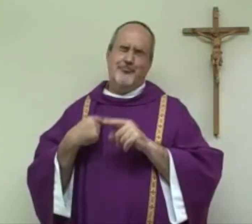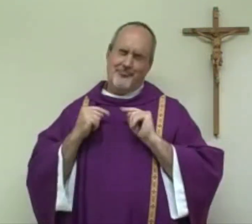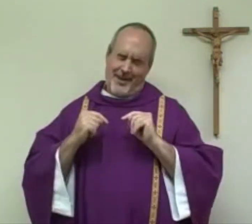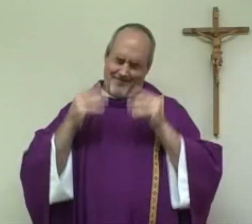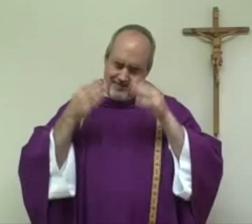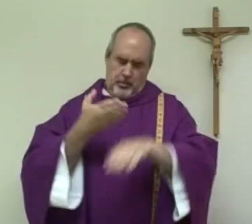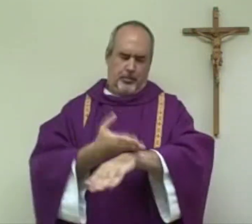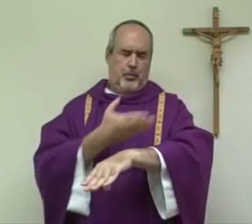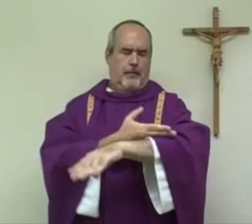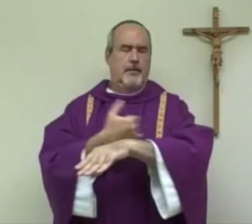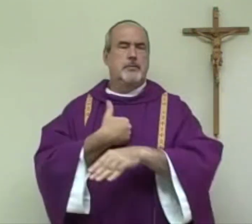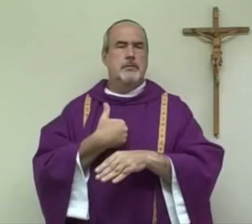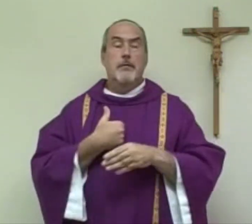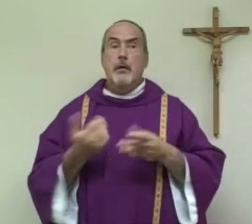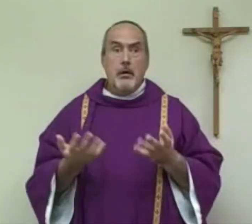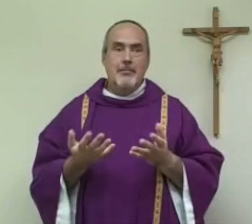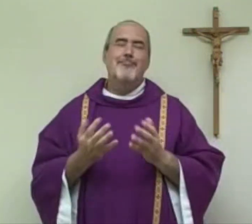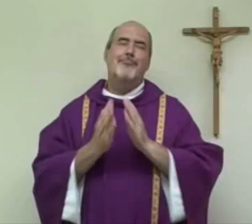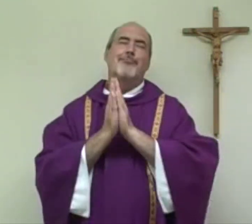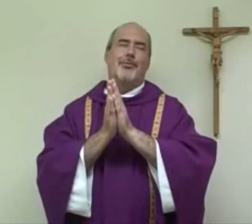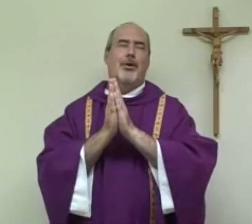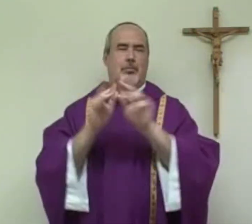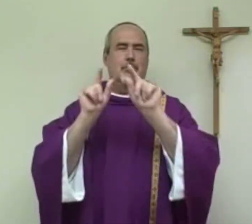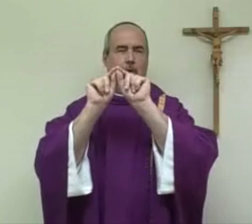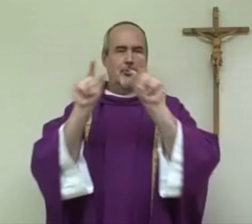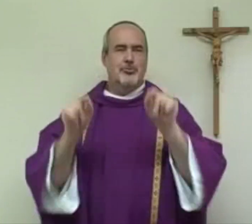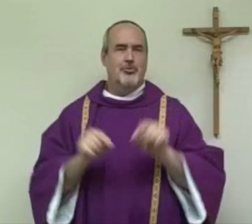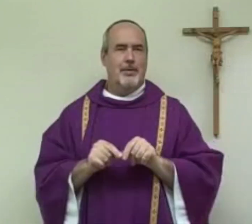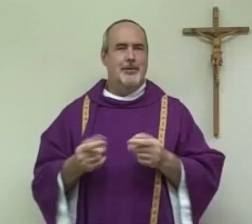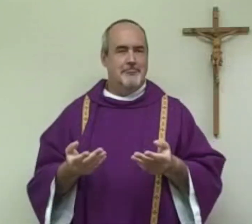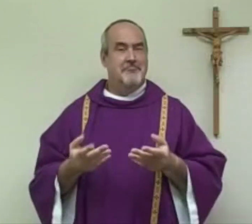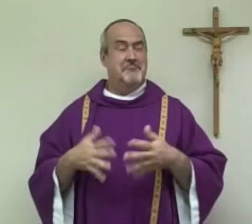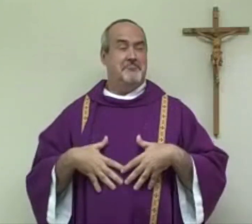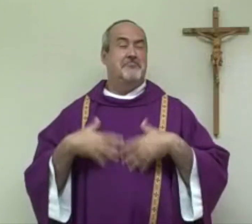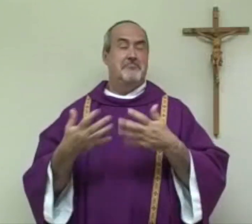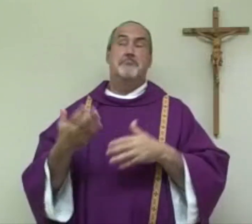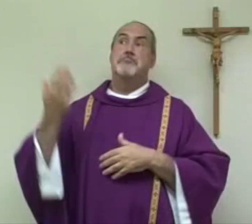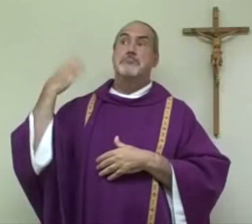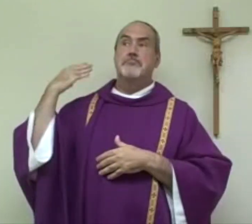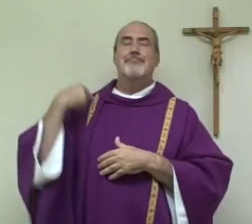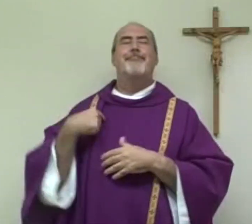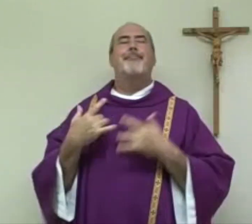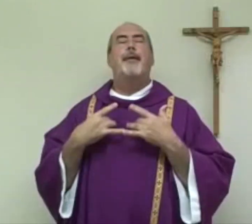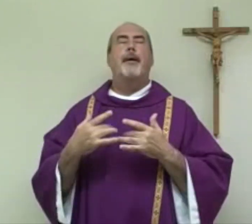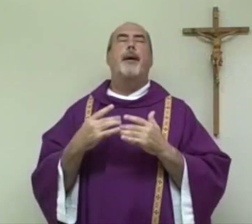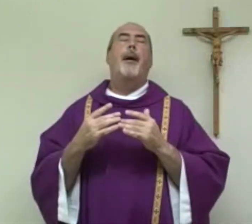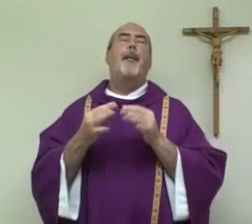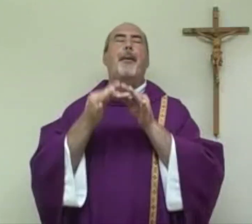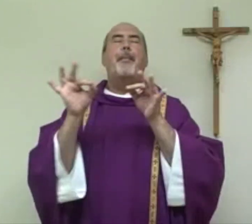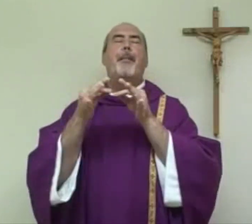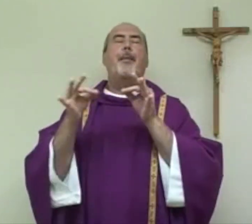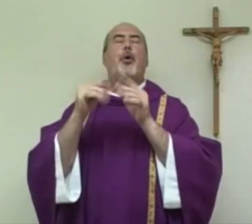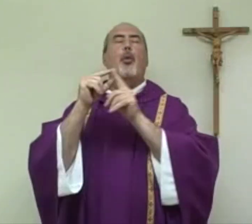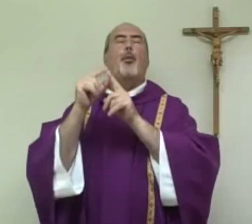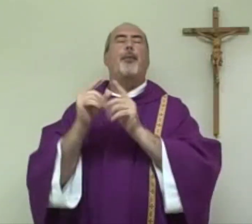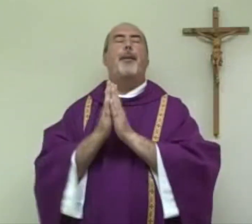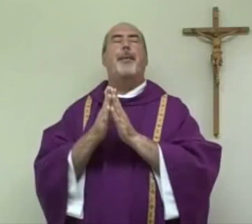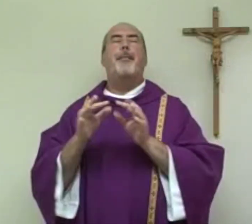For the past several months, I've been trying to focus on improving how I pray the rosary. And I admit in the past, I've just kind of done